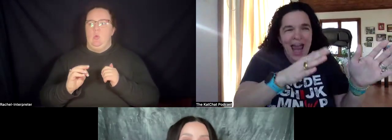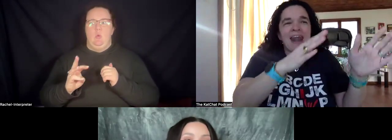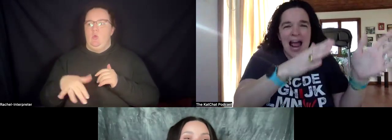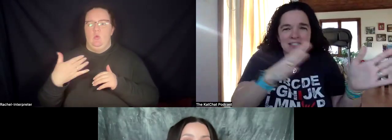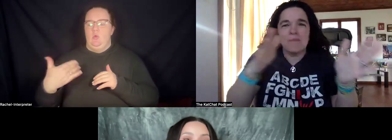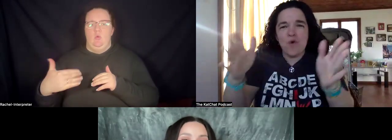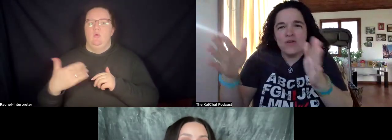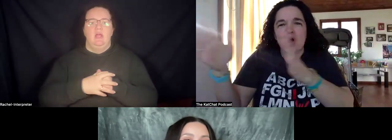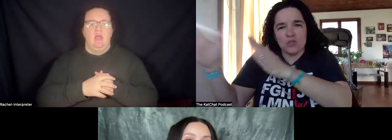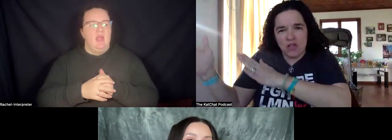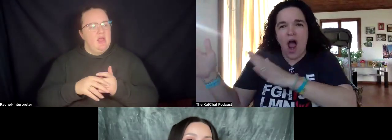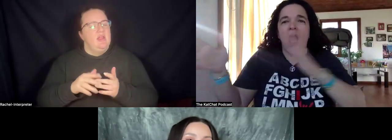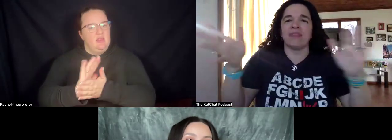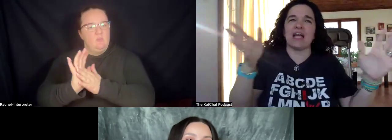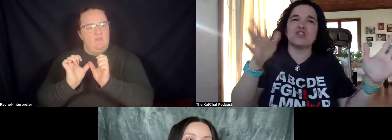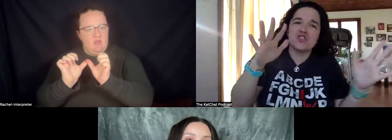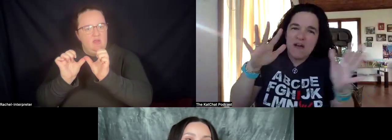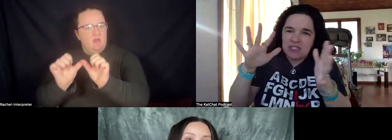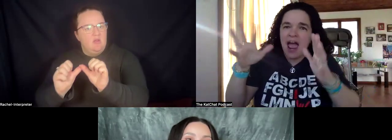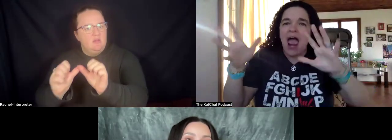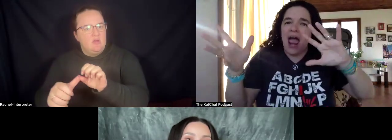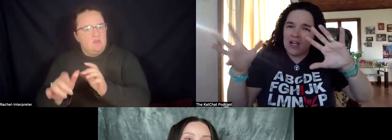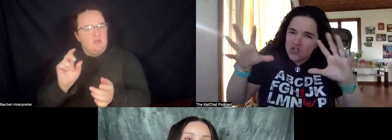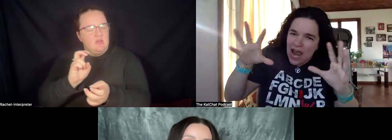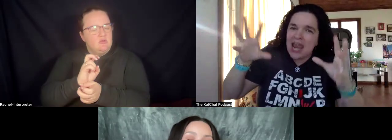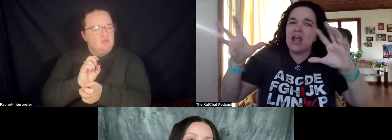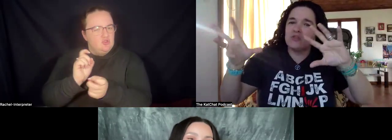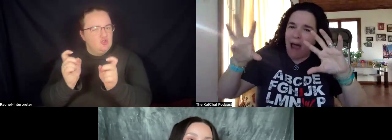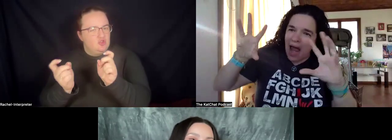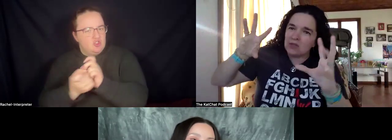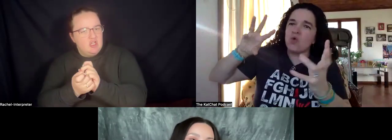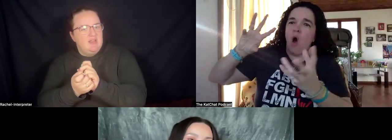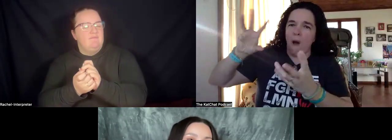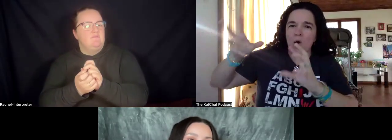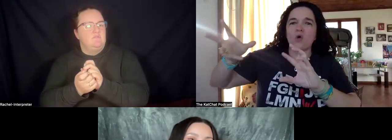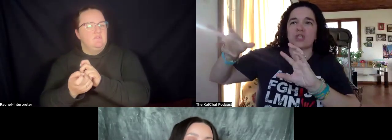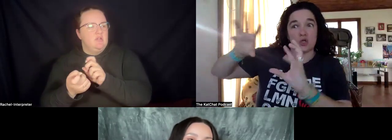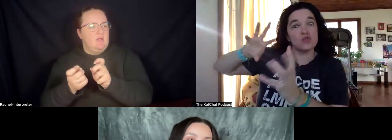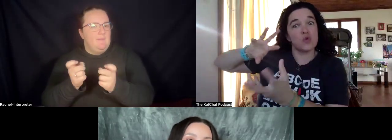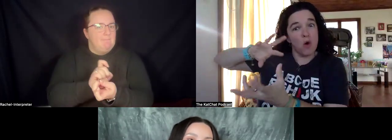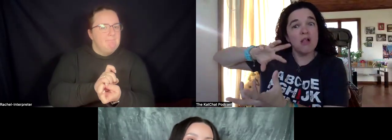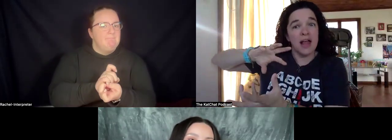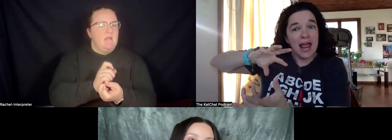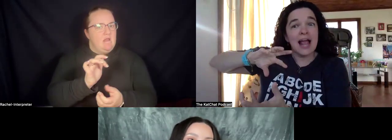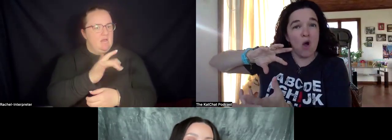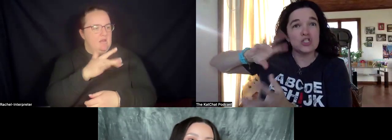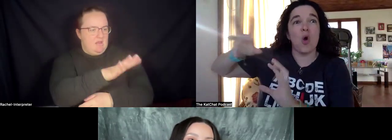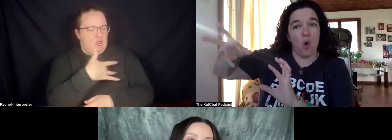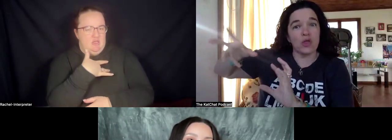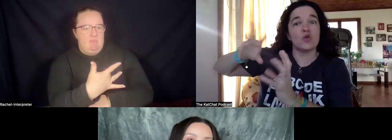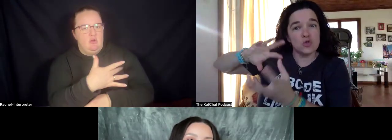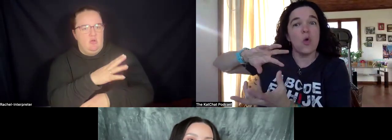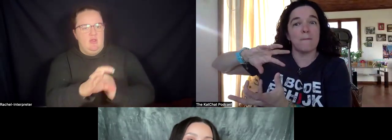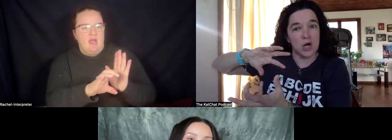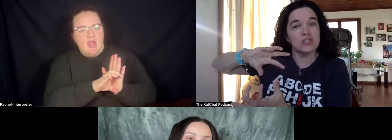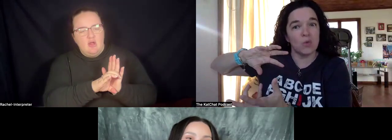and then as the movie goes along, they shift and change back to the usual character